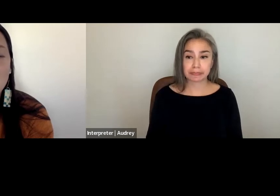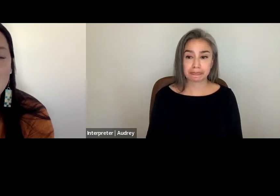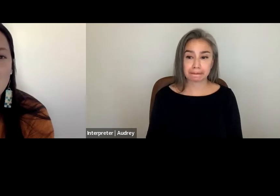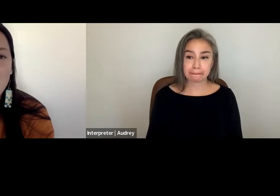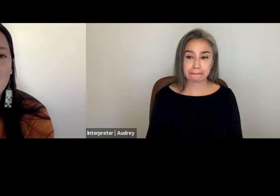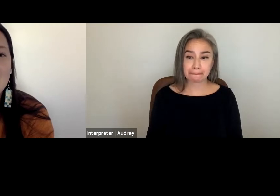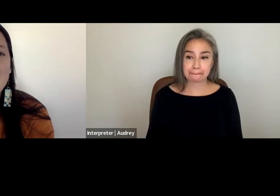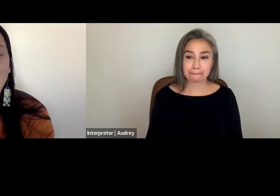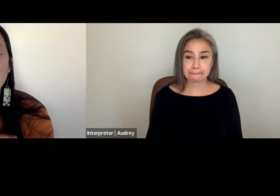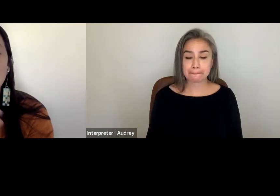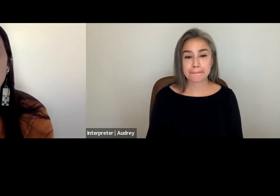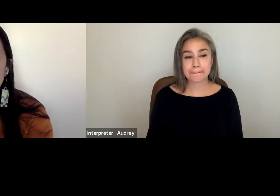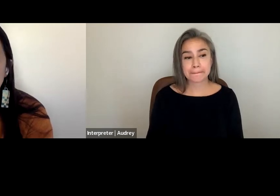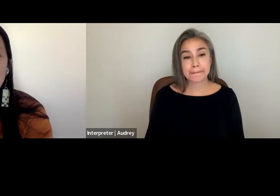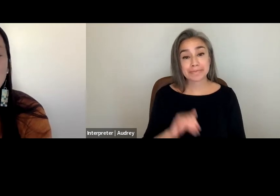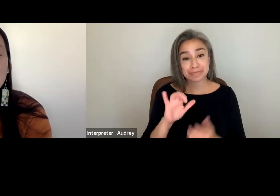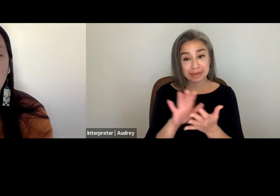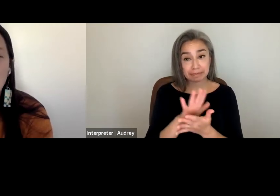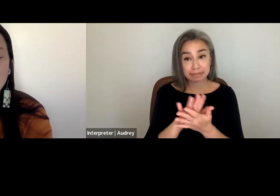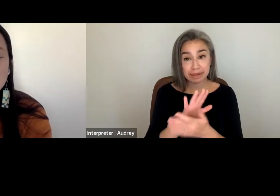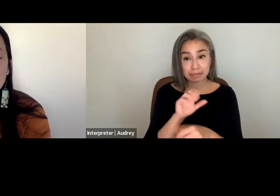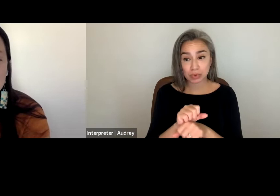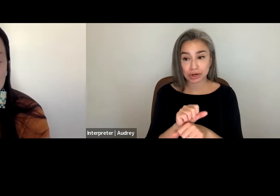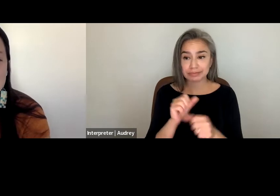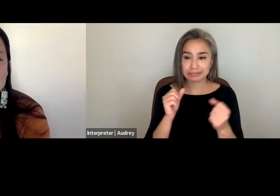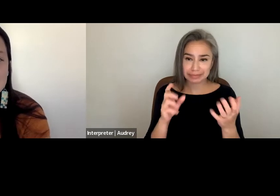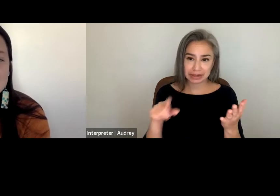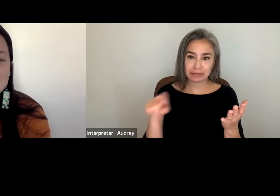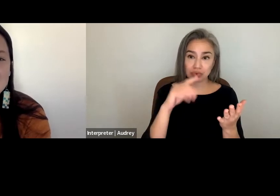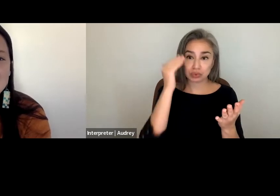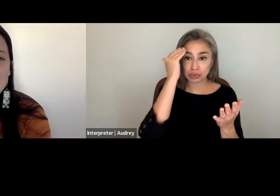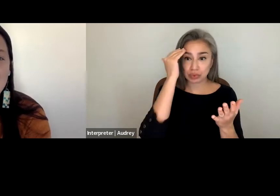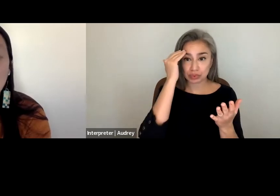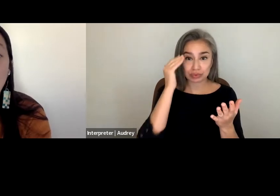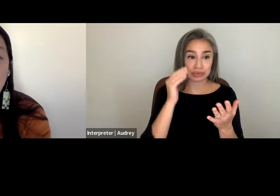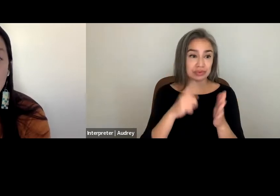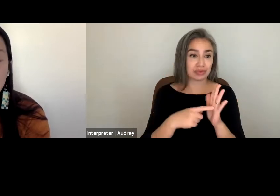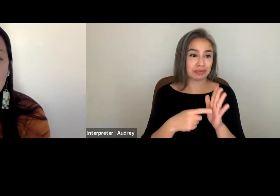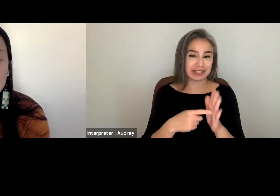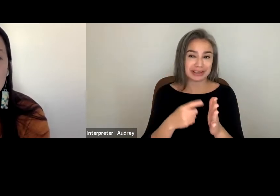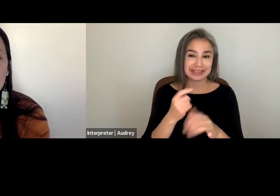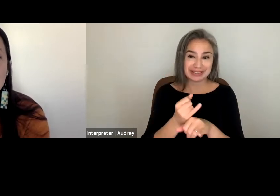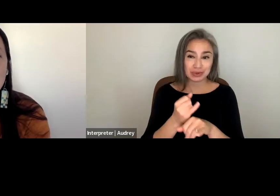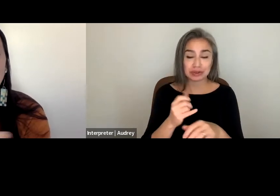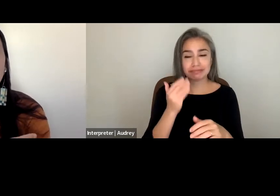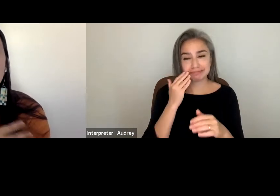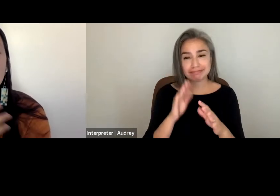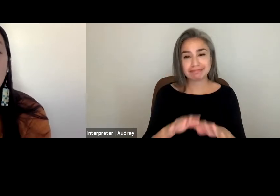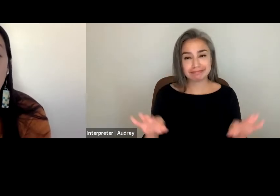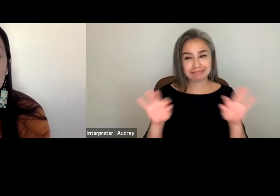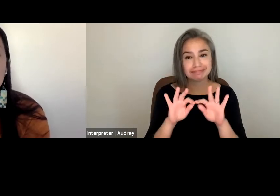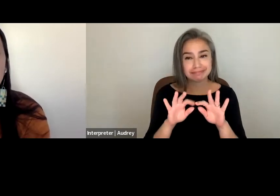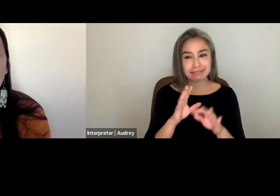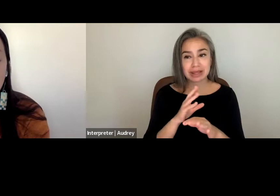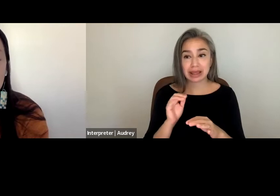So the paperwork, as many of you all representing institutions today know how important it is, and